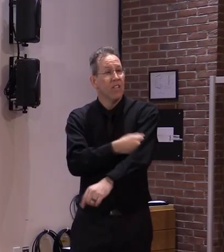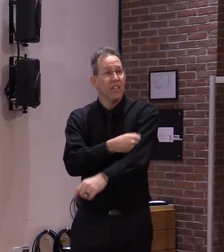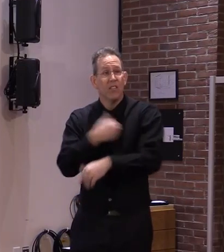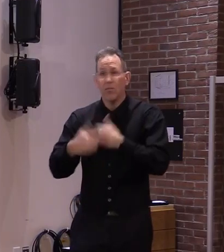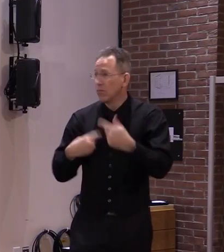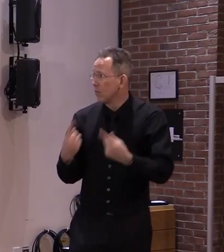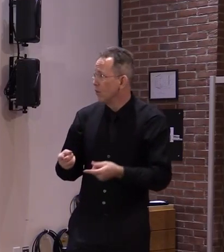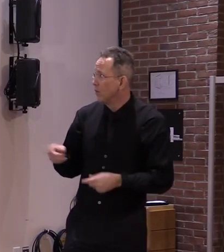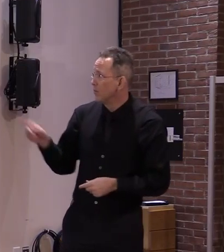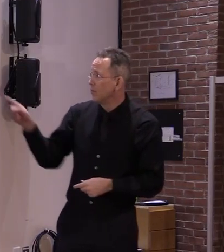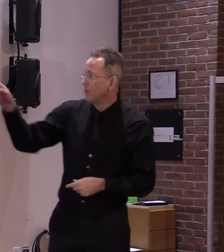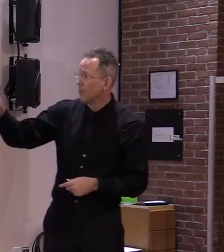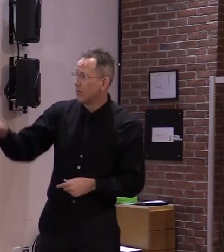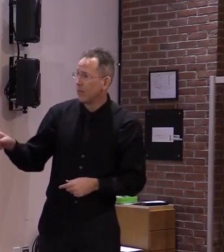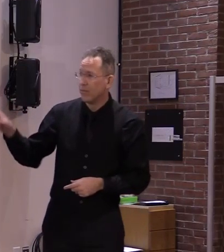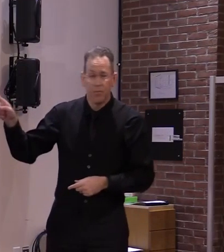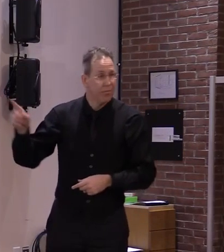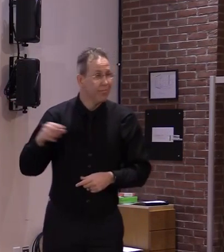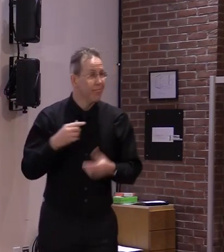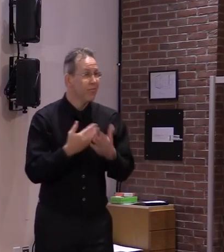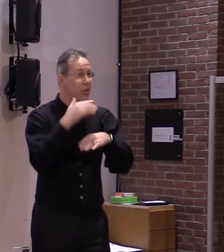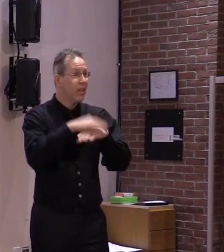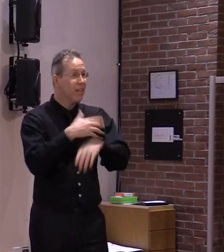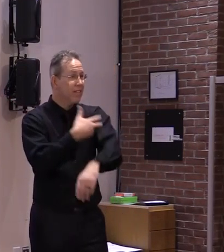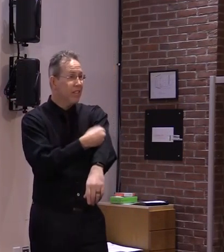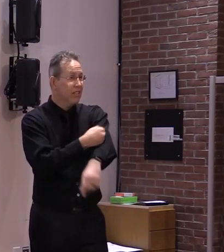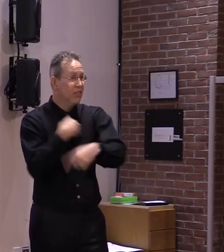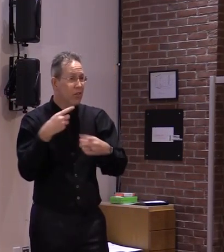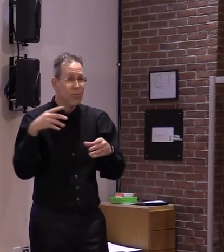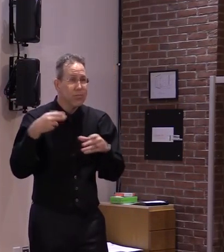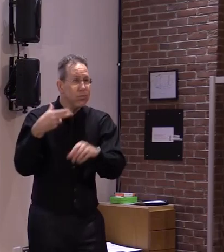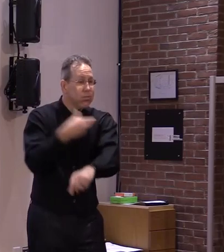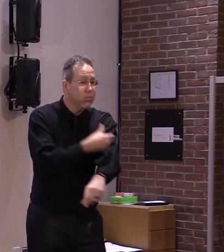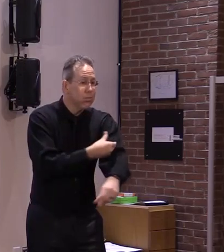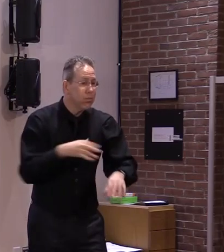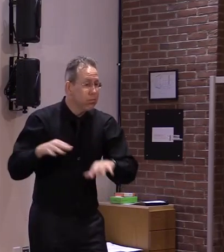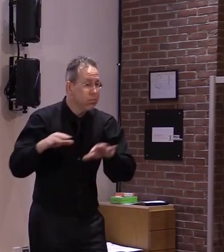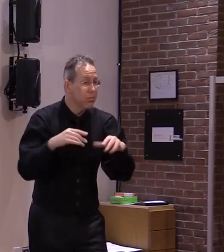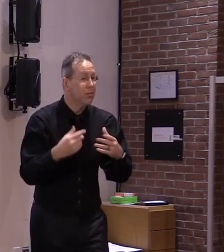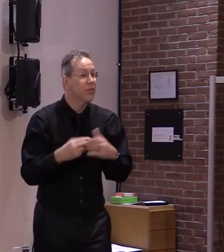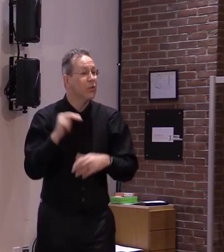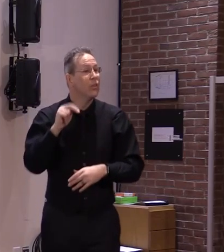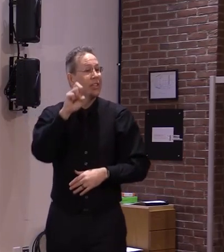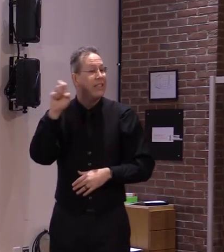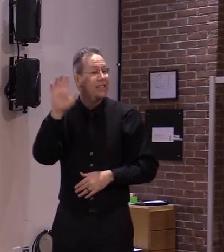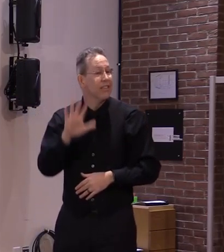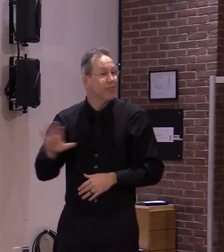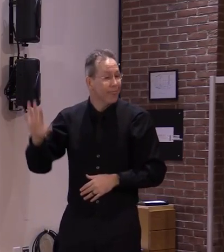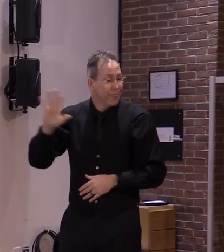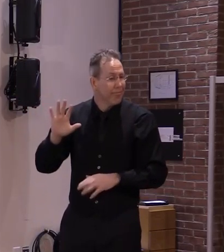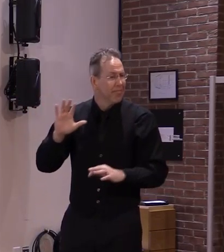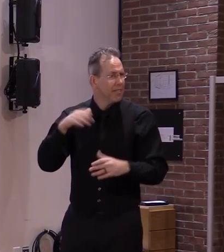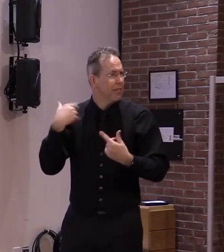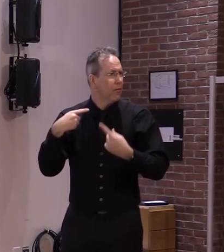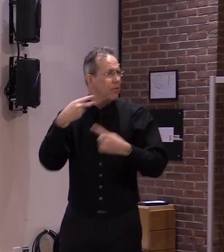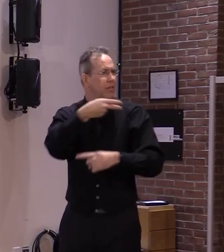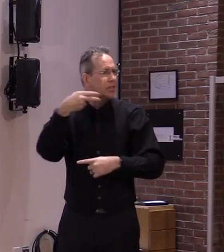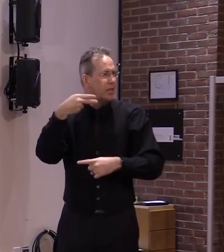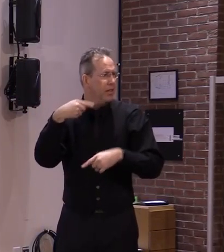the CDC ranks Vermont number two in the Northeast and number 10 in the nation when it comes to